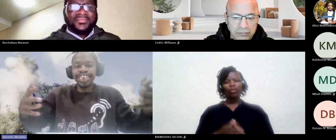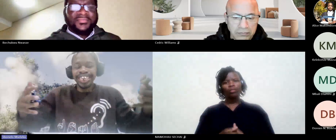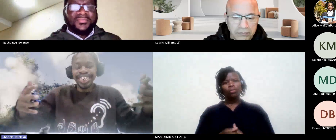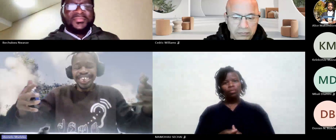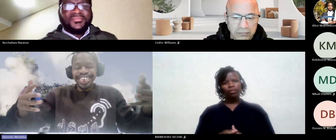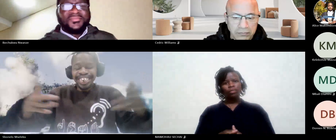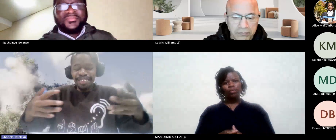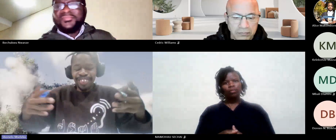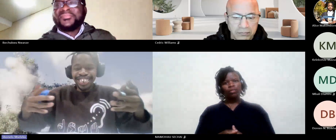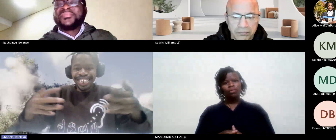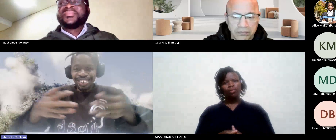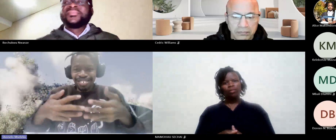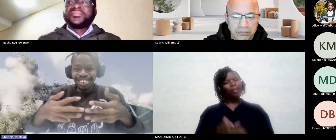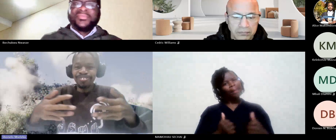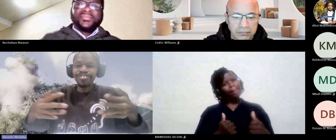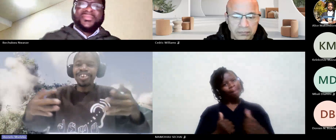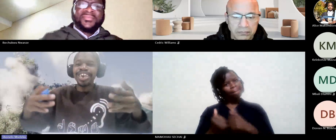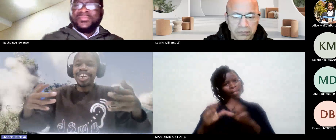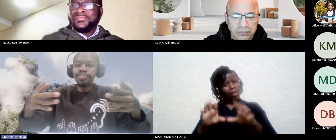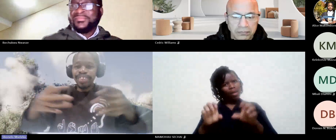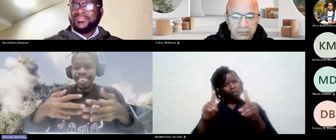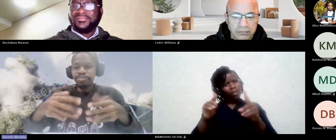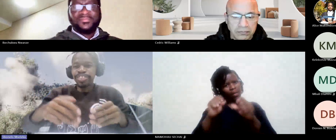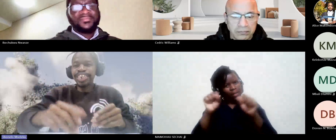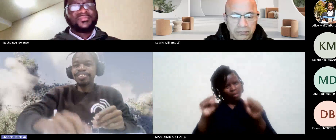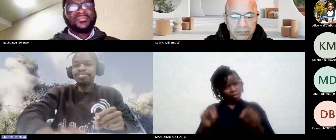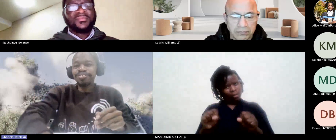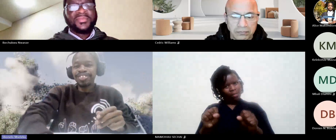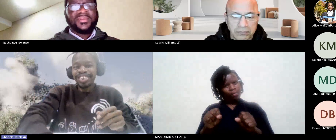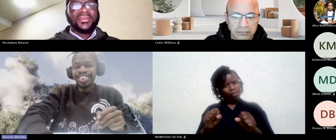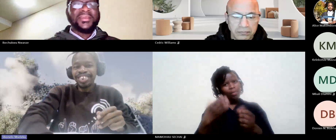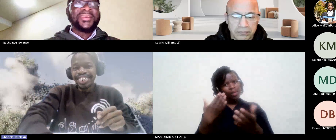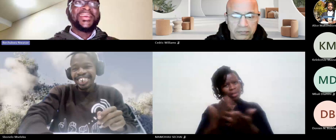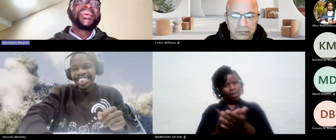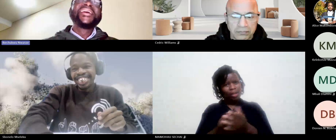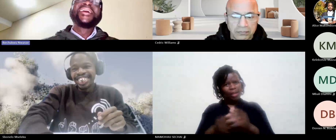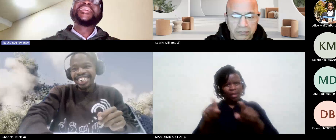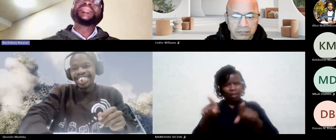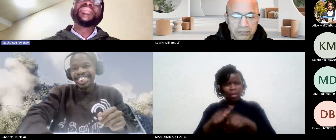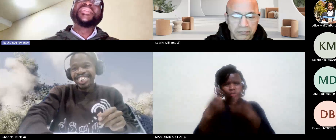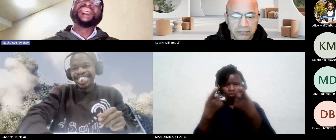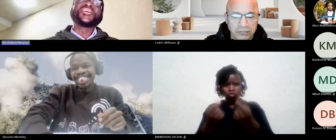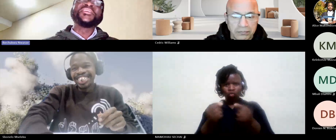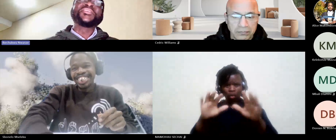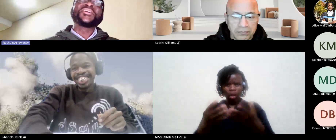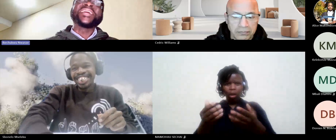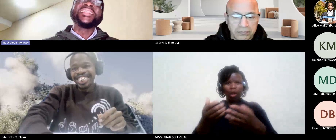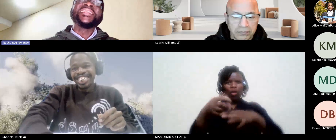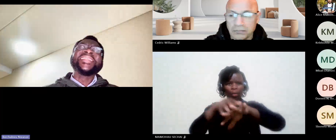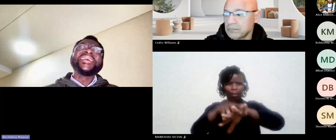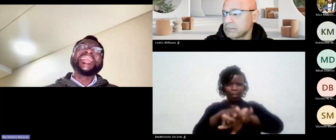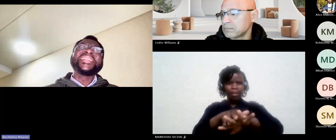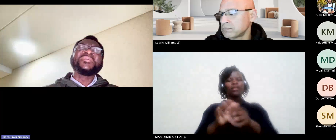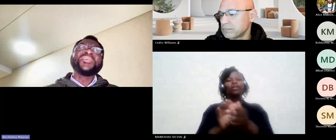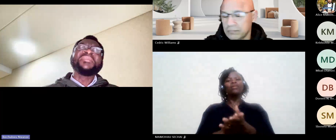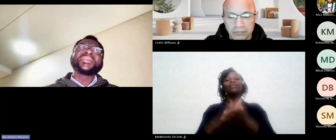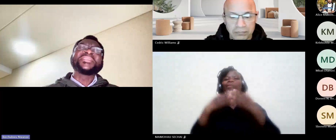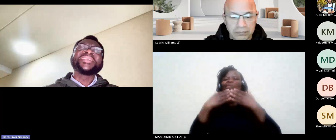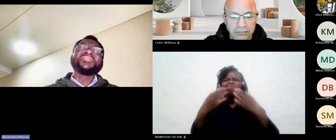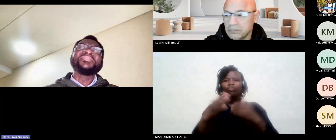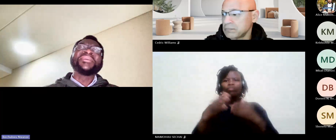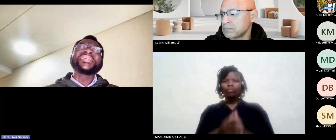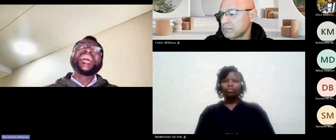to be diverse, inclusive, and mainstream? Thank you. So, Bonello, you touched in an area